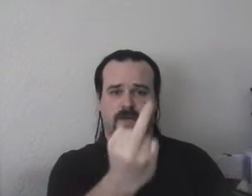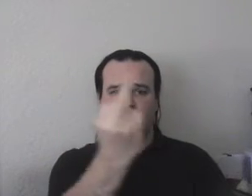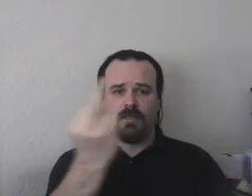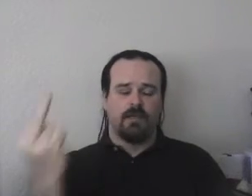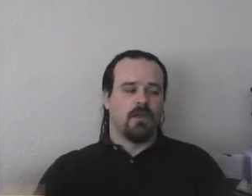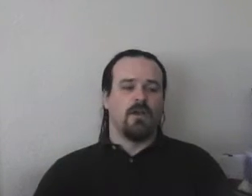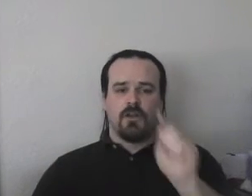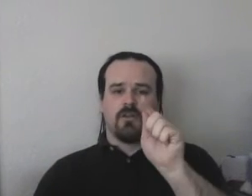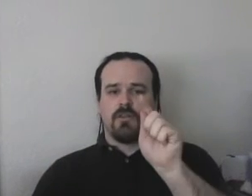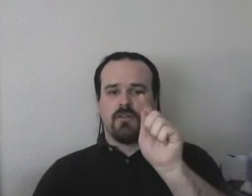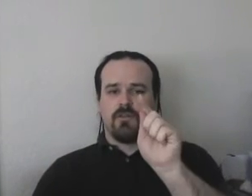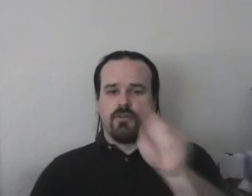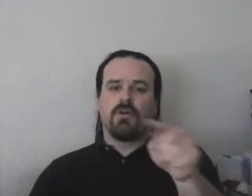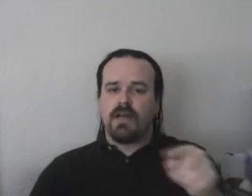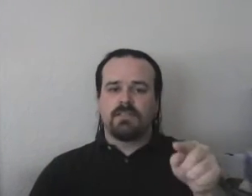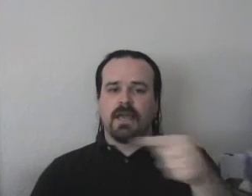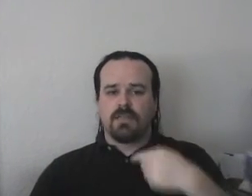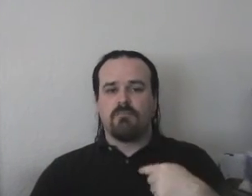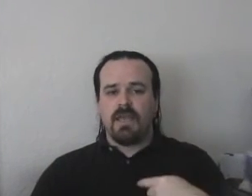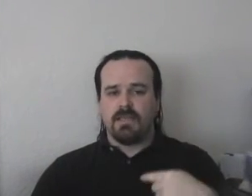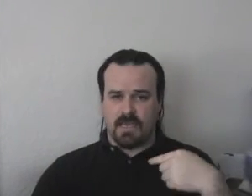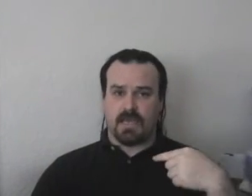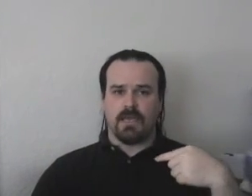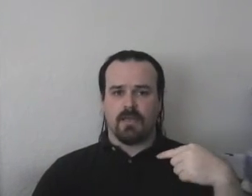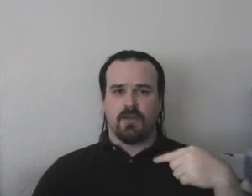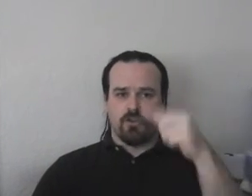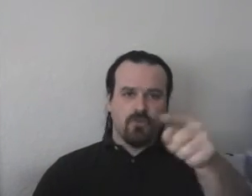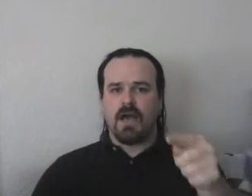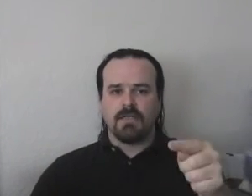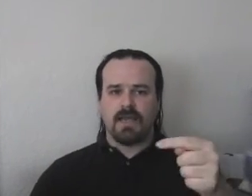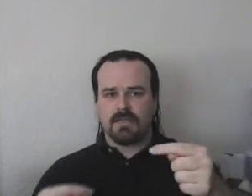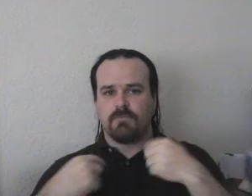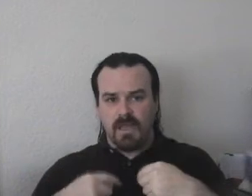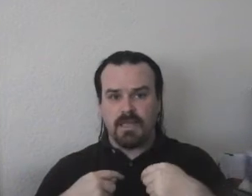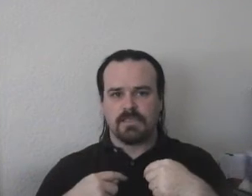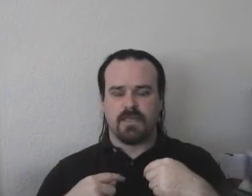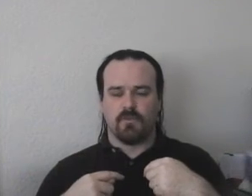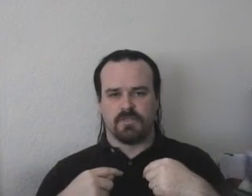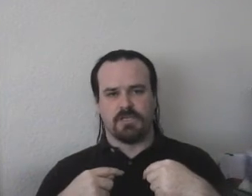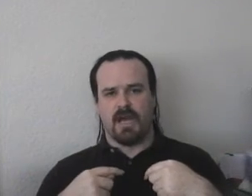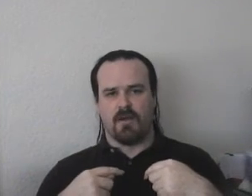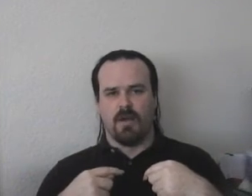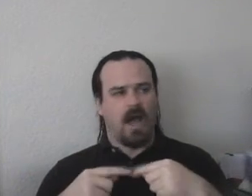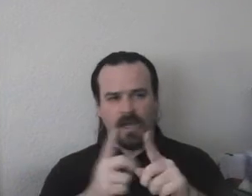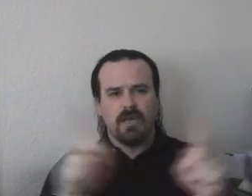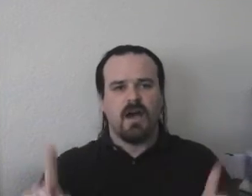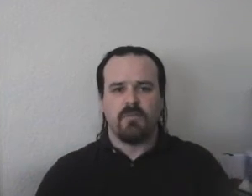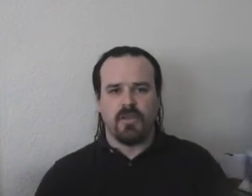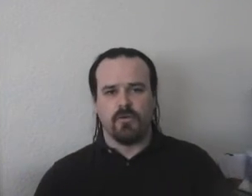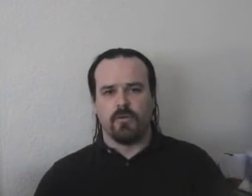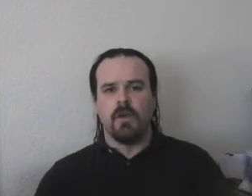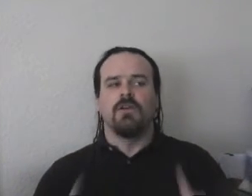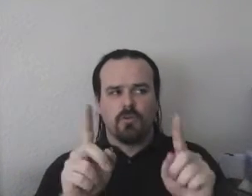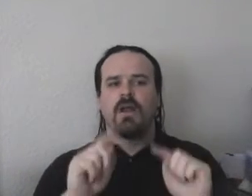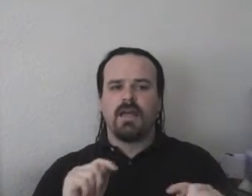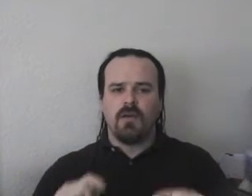qualify. You contacted me, Dick. You contacted me and said there was a job. I didn't come to you. So when I come